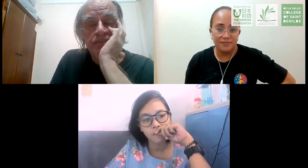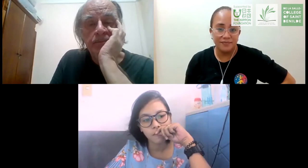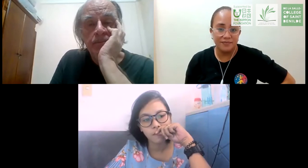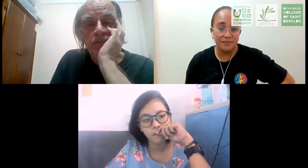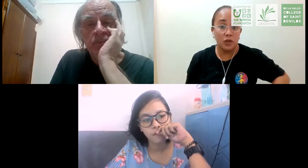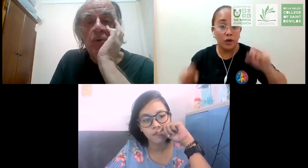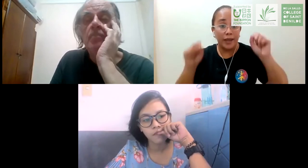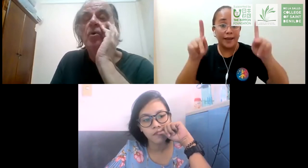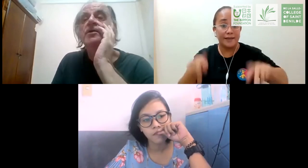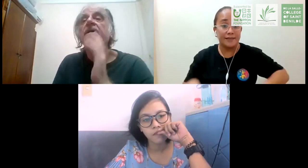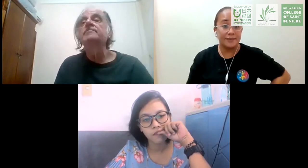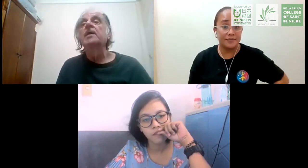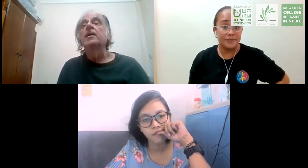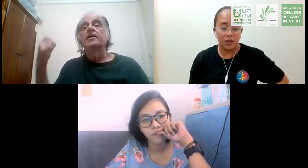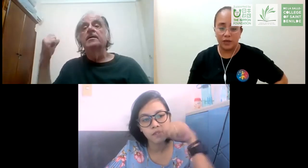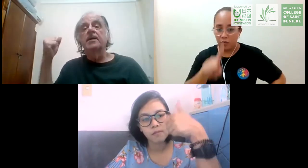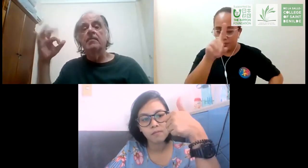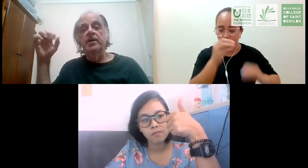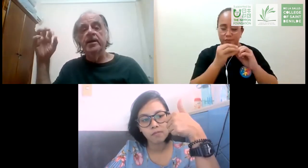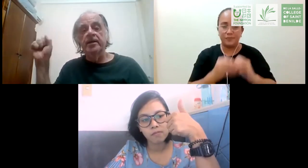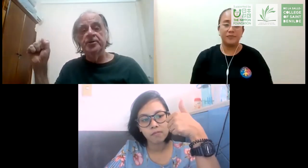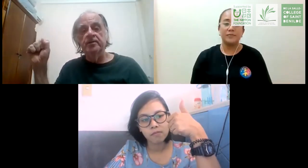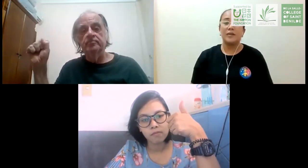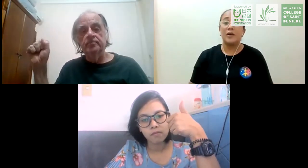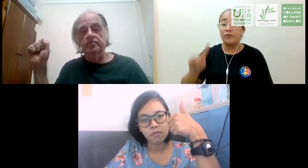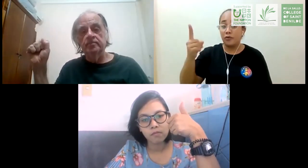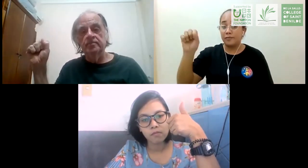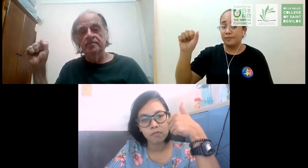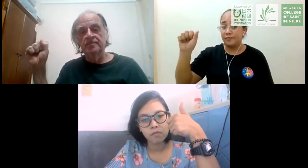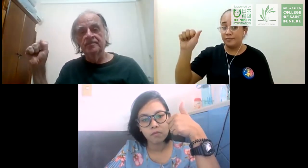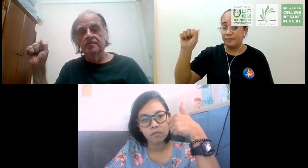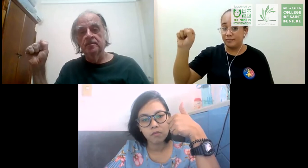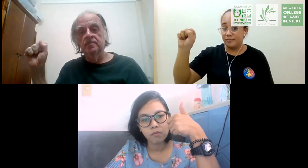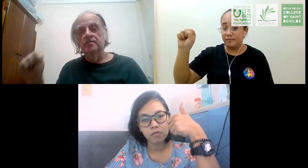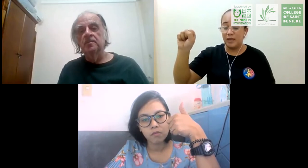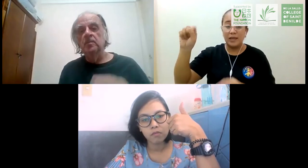Okay, so one more time, dominant hand shape,